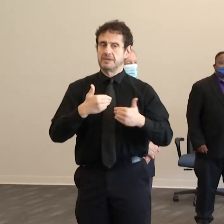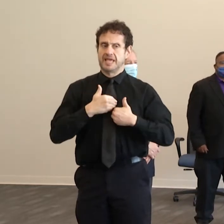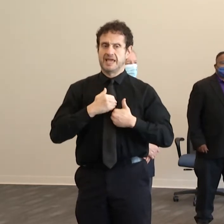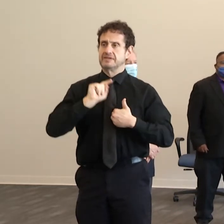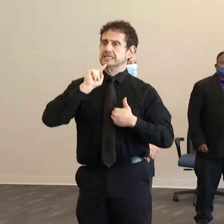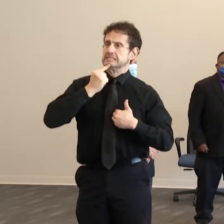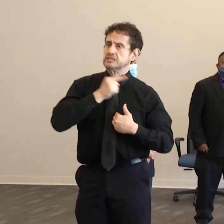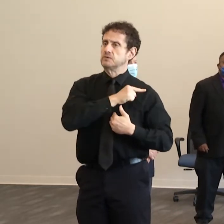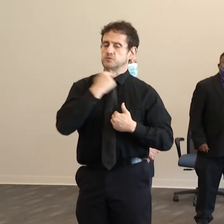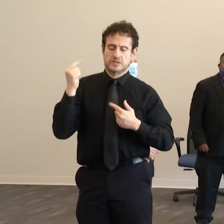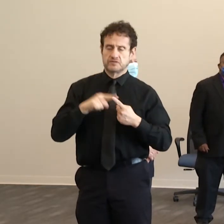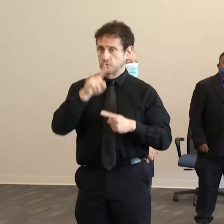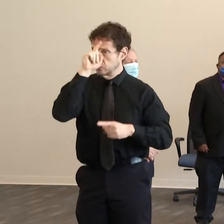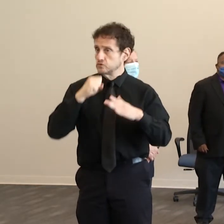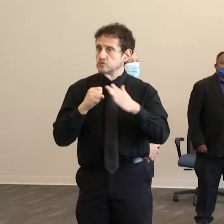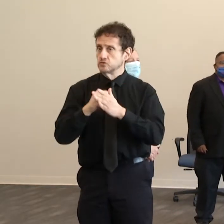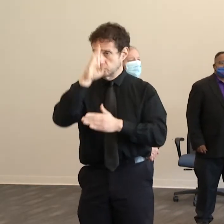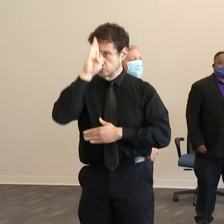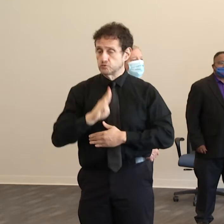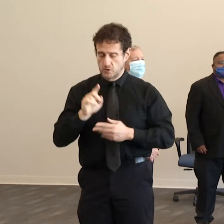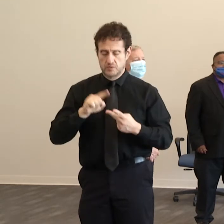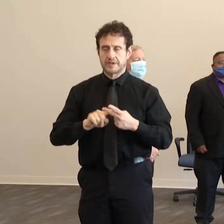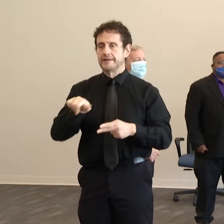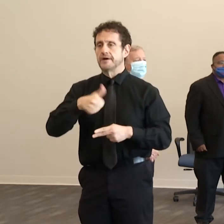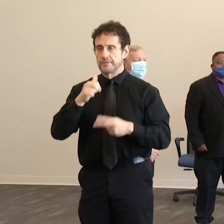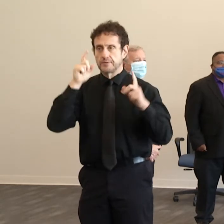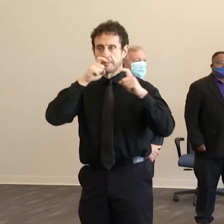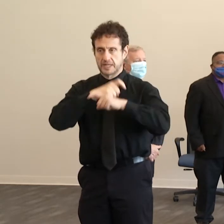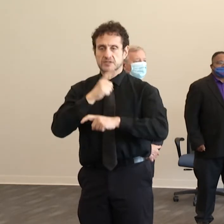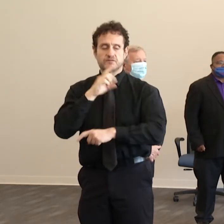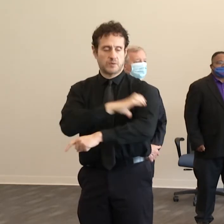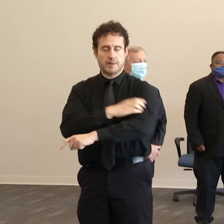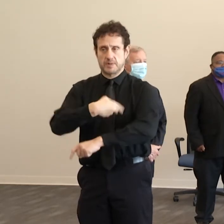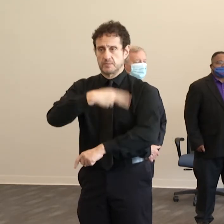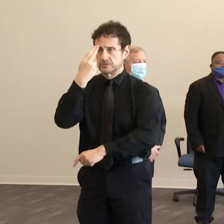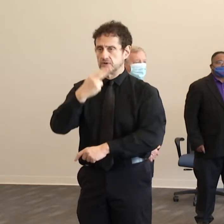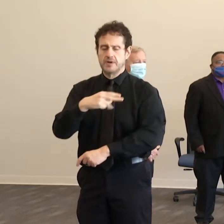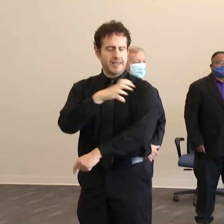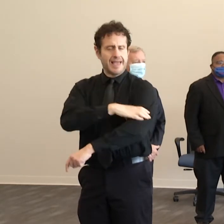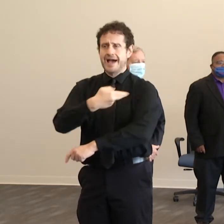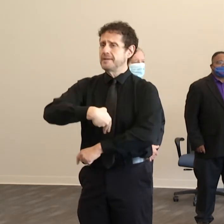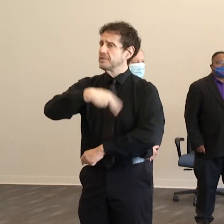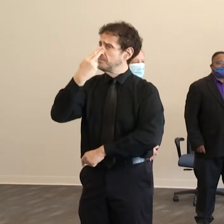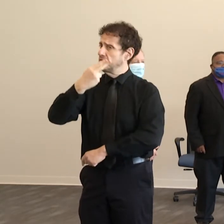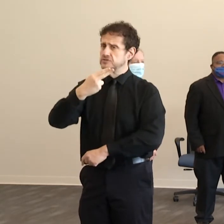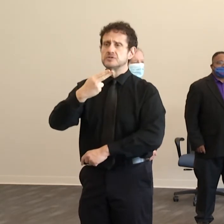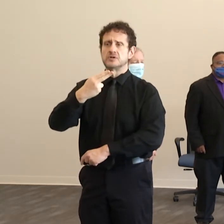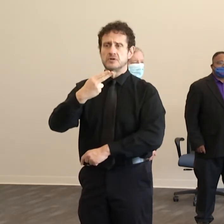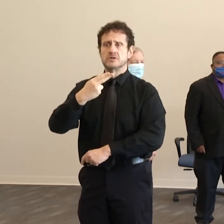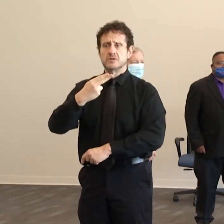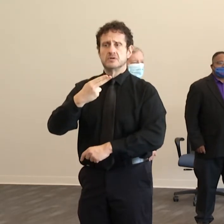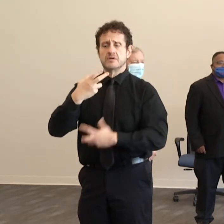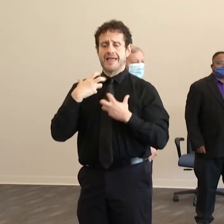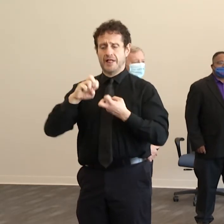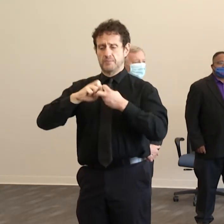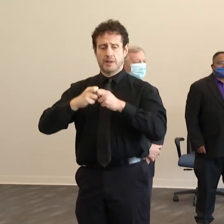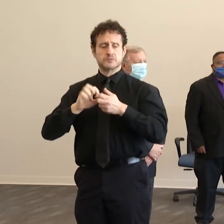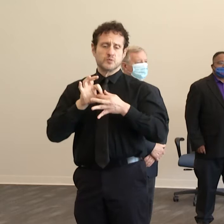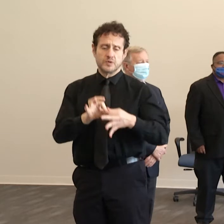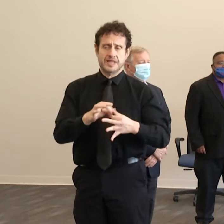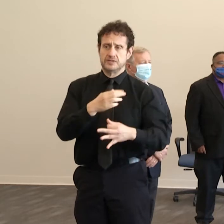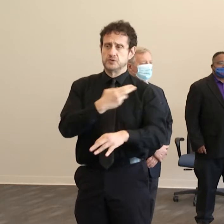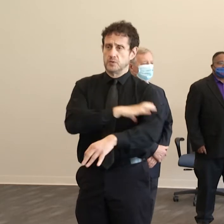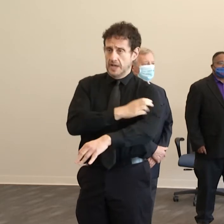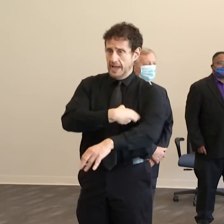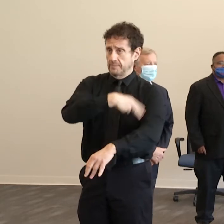other complications of hypertension. High blood pressure is the most preventable cause of stroke, according